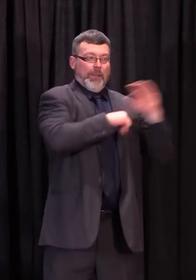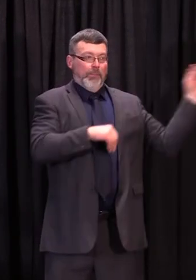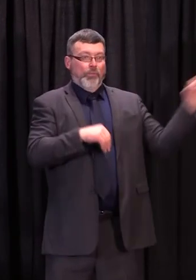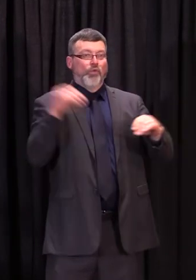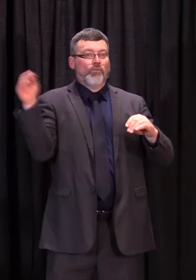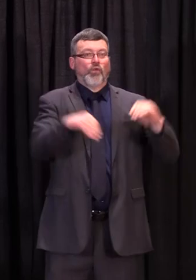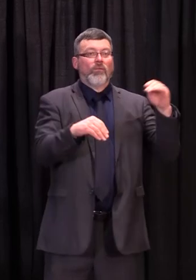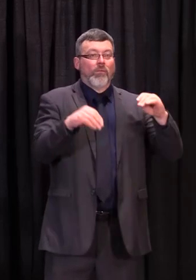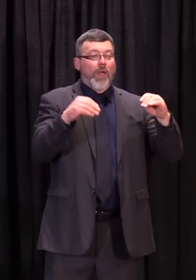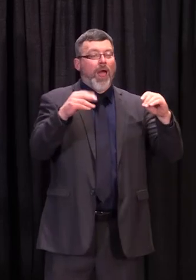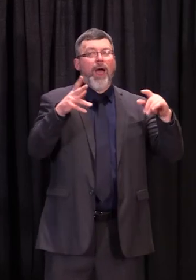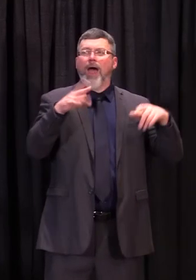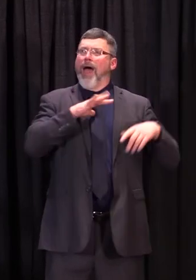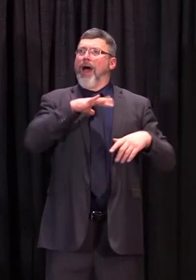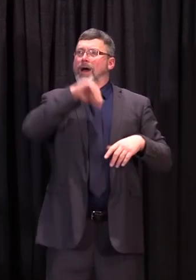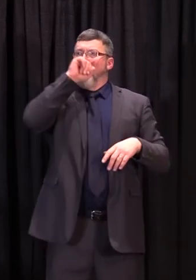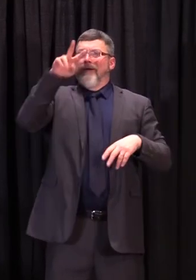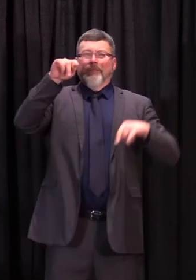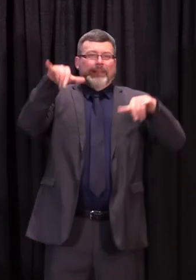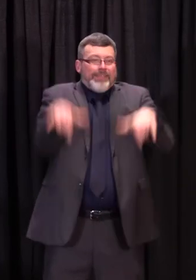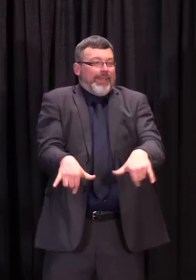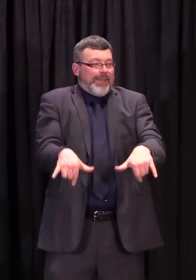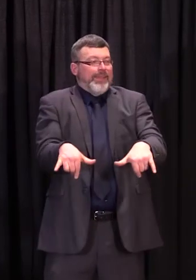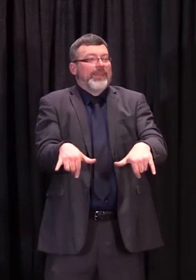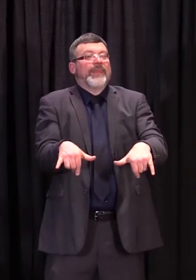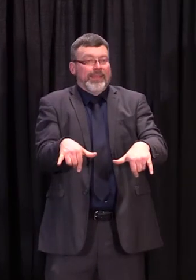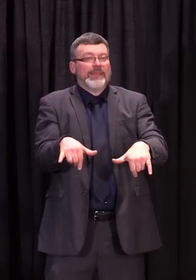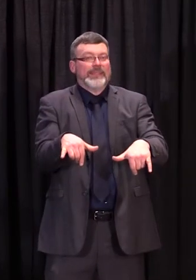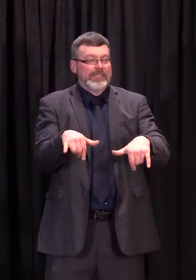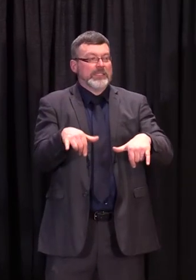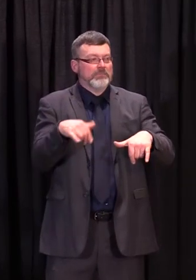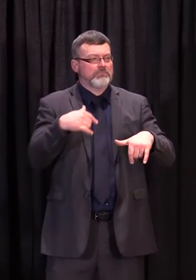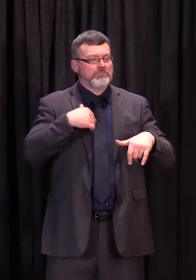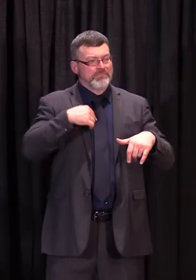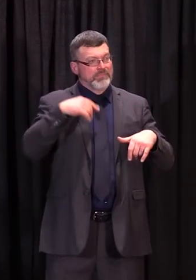raised tuition in 3 years in order to help students.